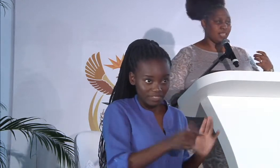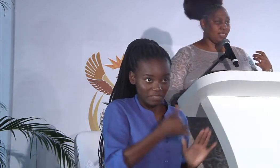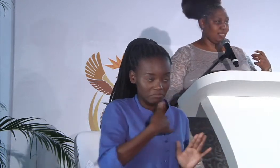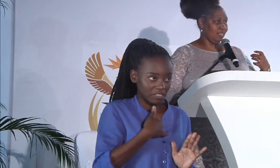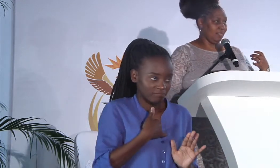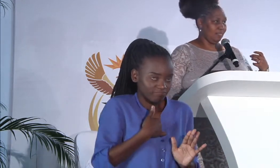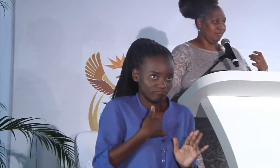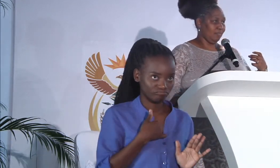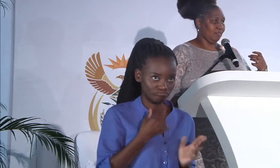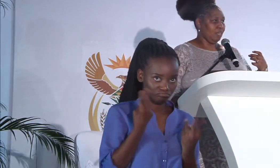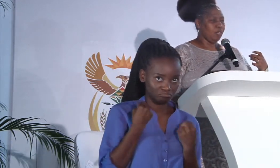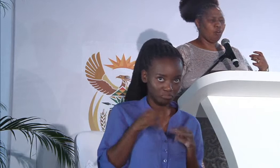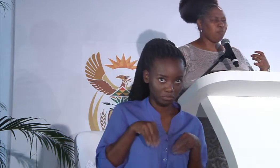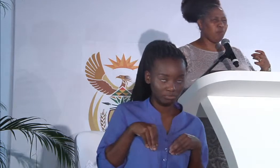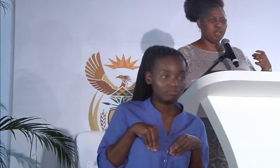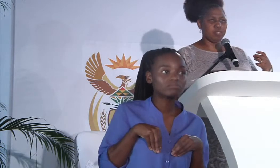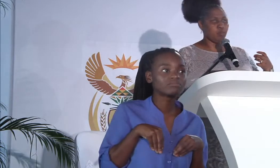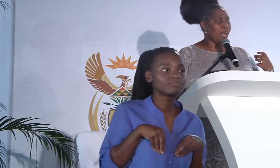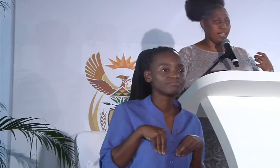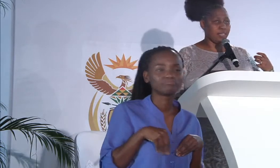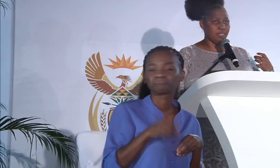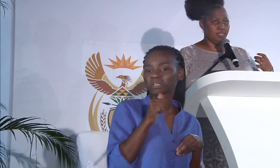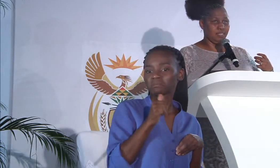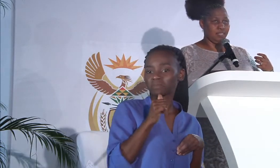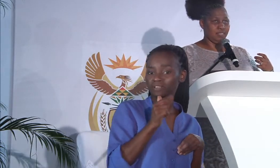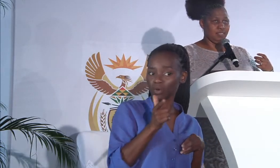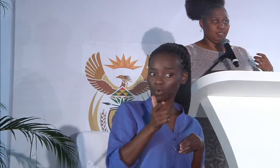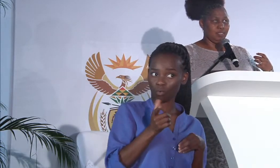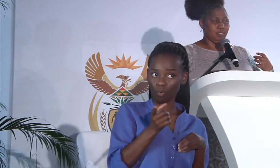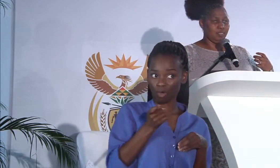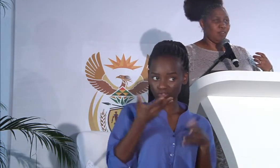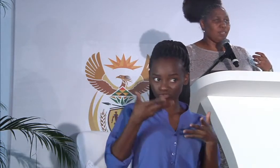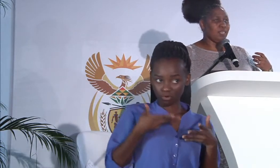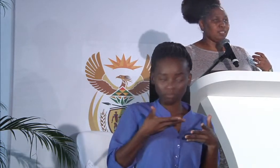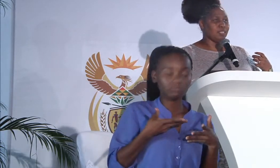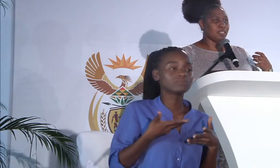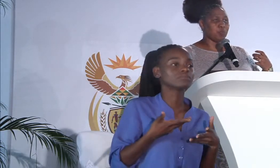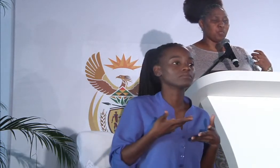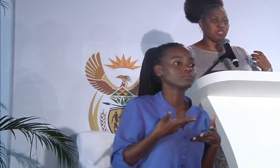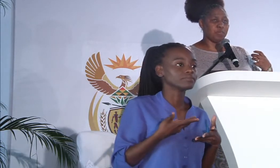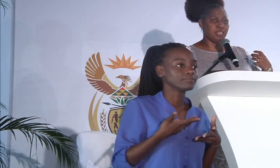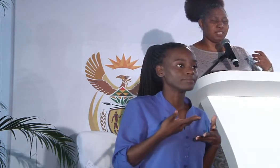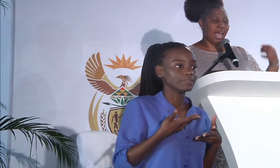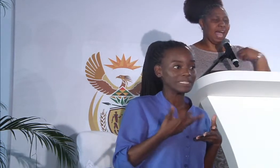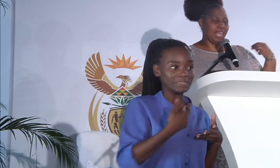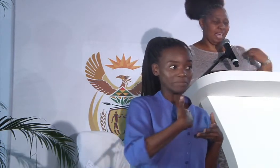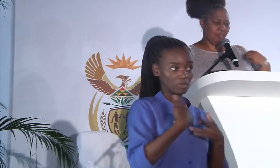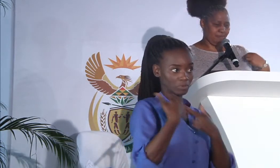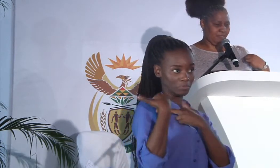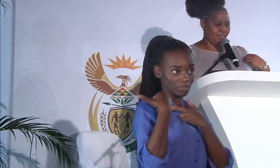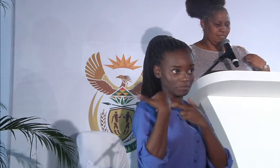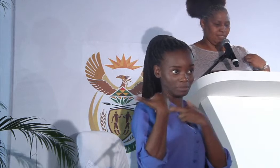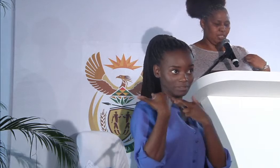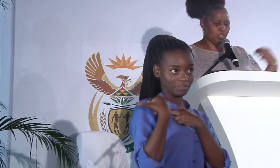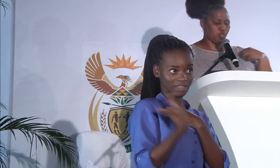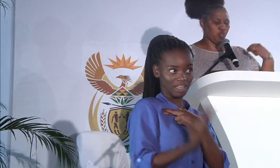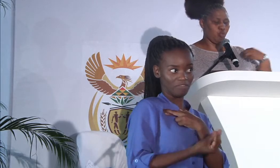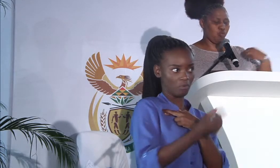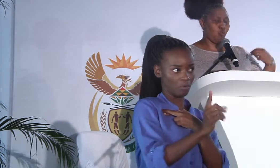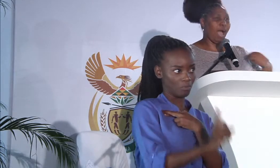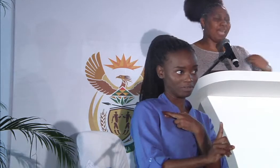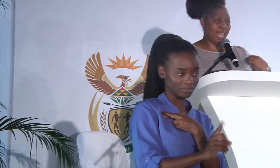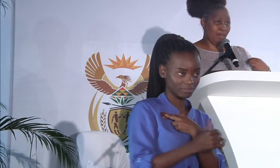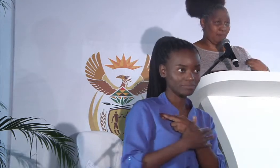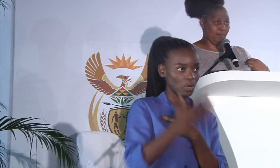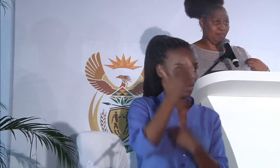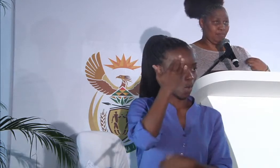said, call me whatever you like. The only responsibility I have is to know who